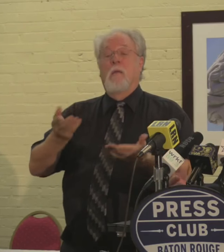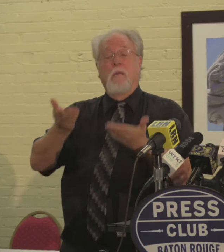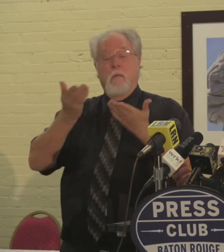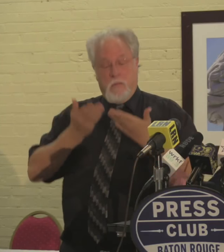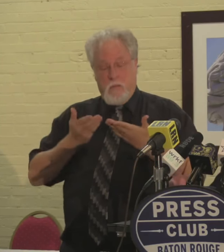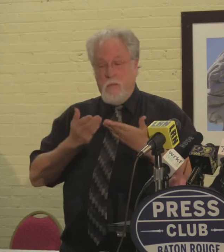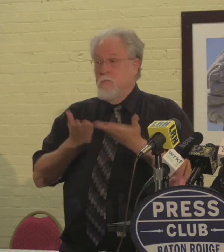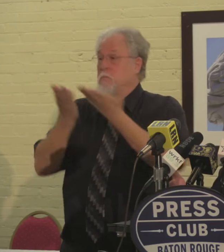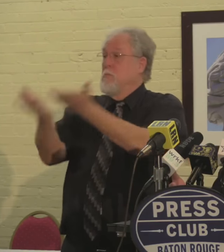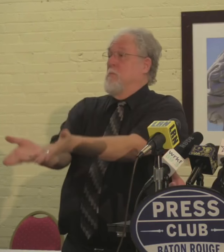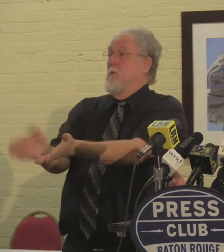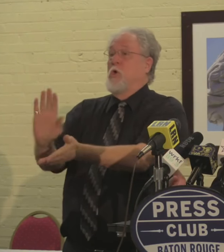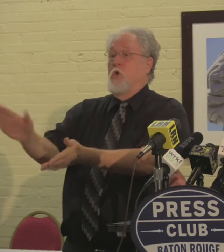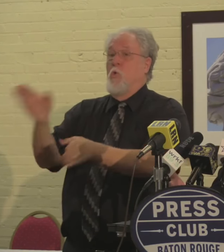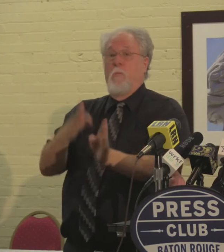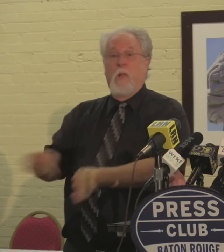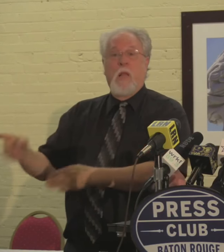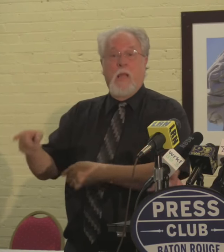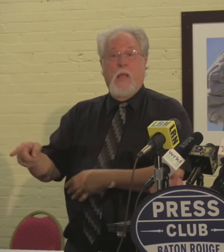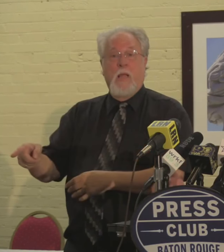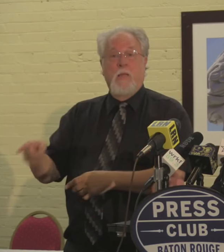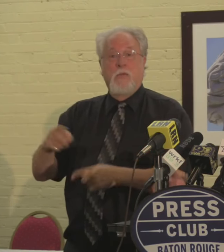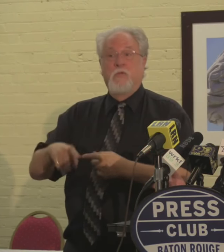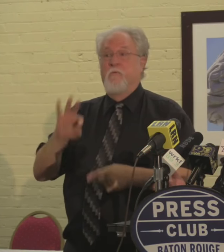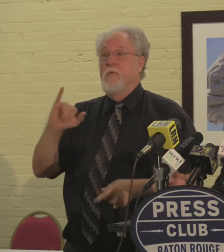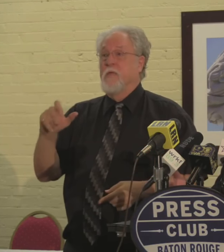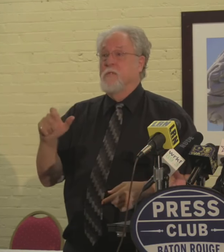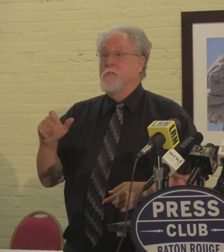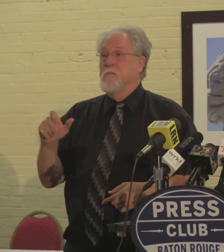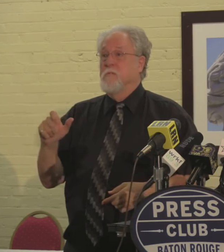legislature its plan to fix the cliff.